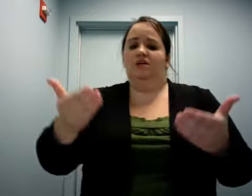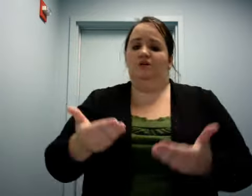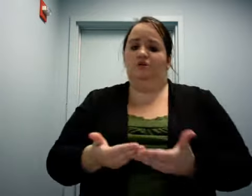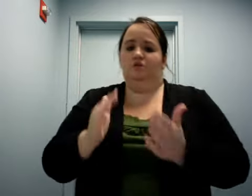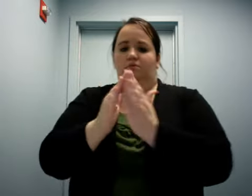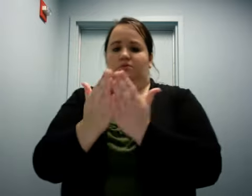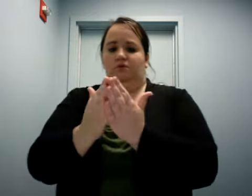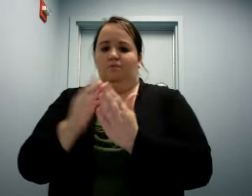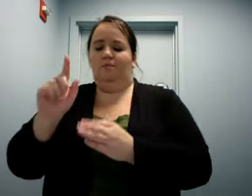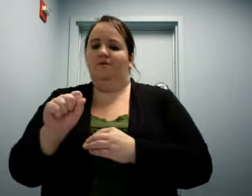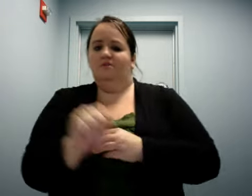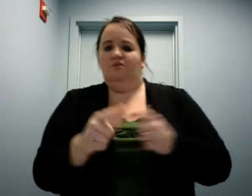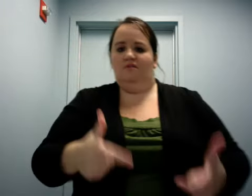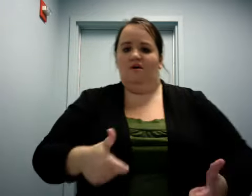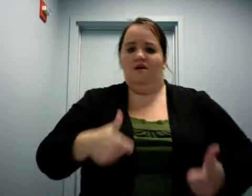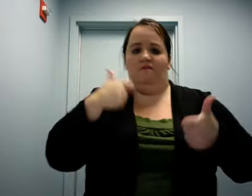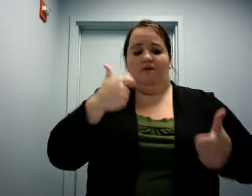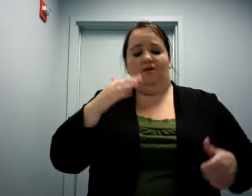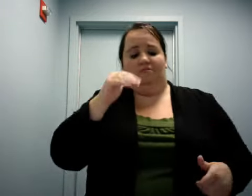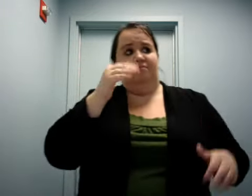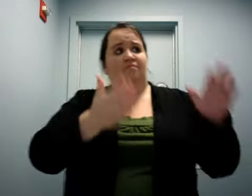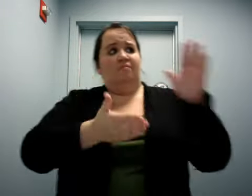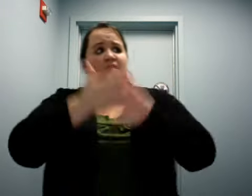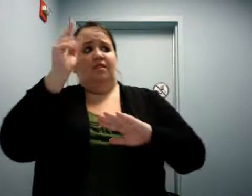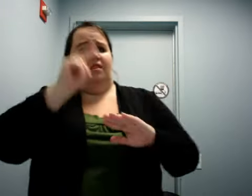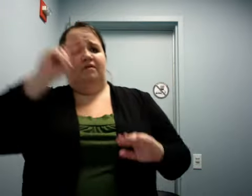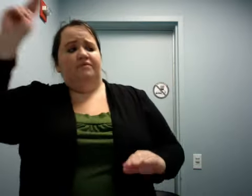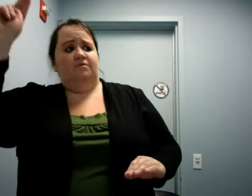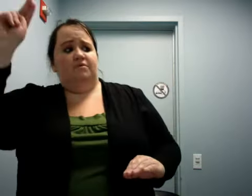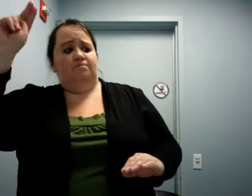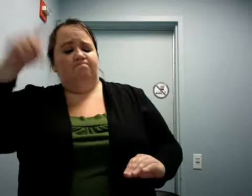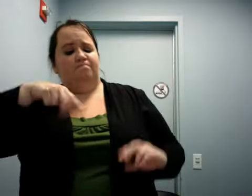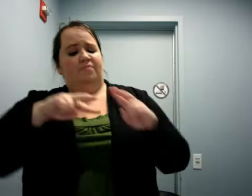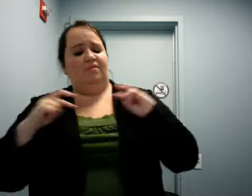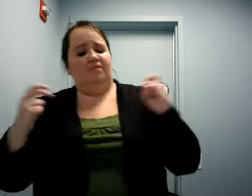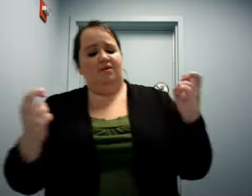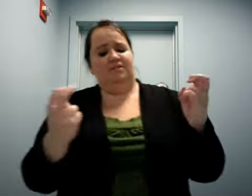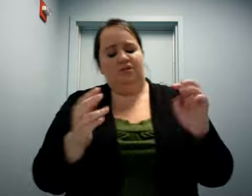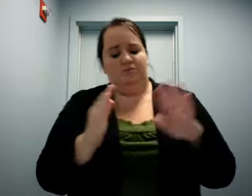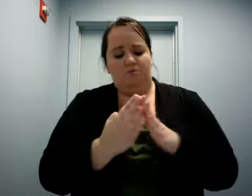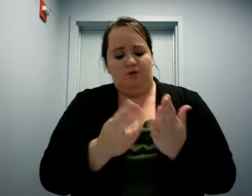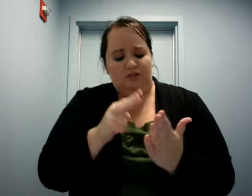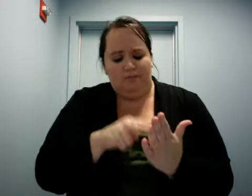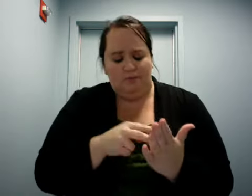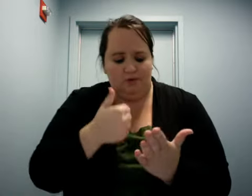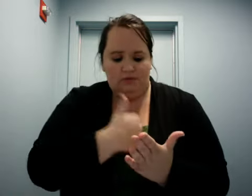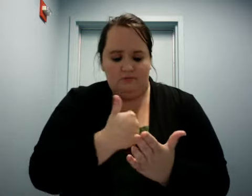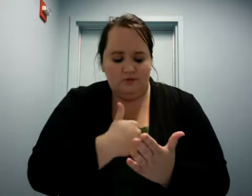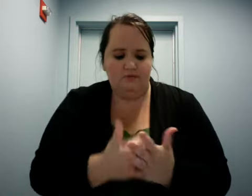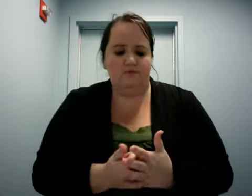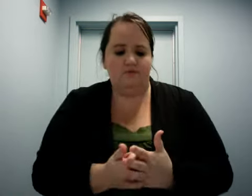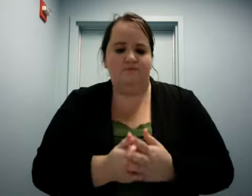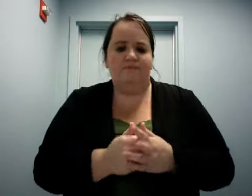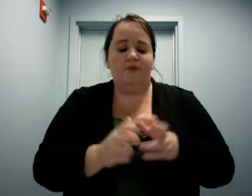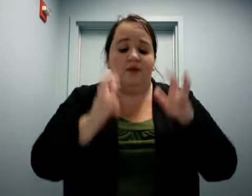left behind. They sat around reading the book themselves, listening to me read the book